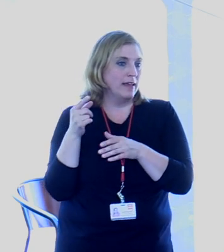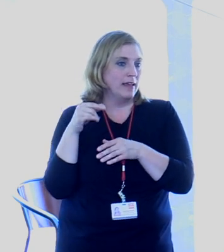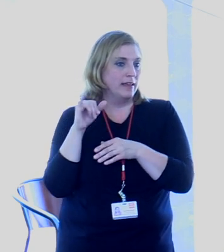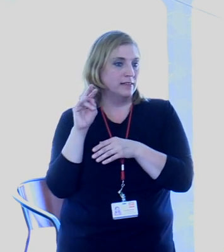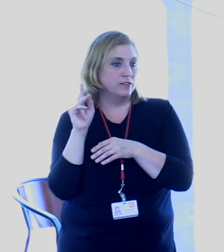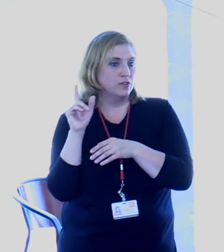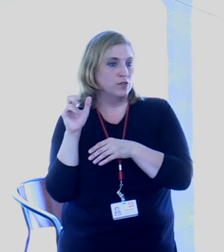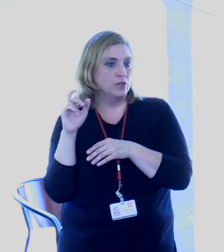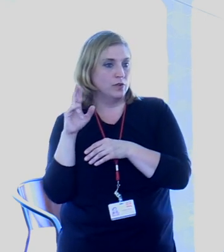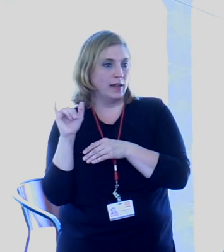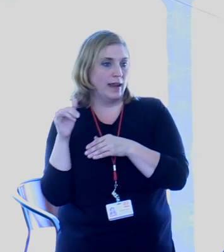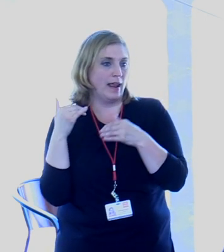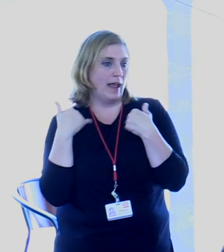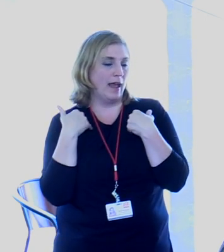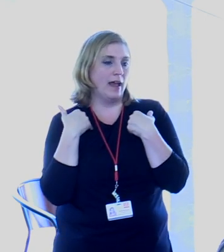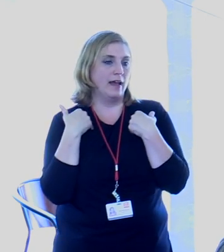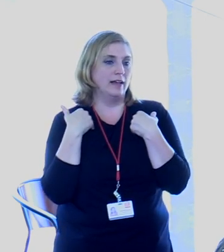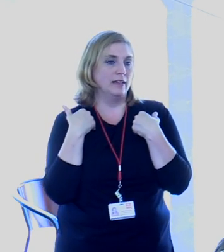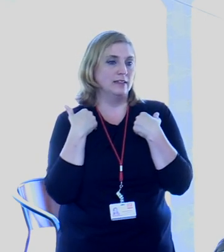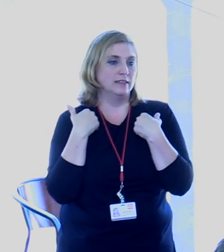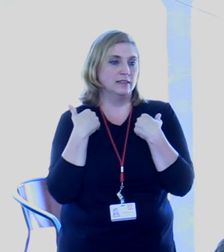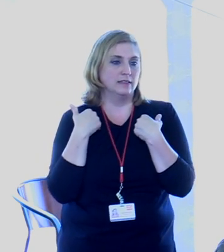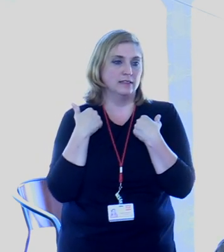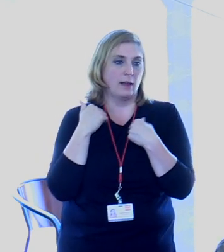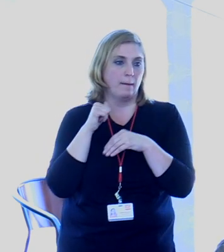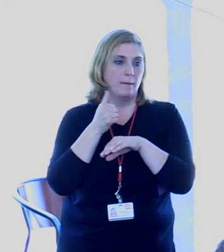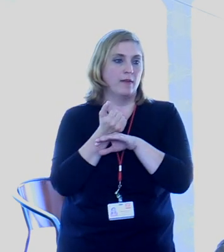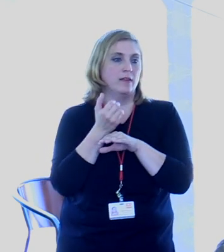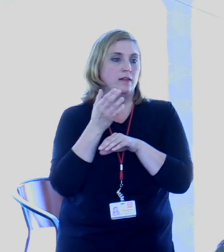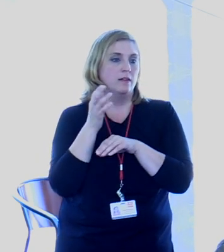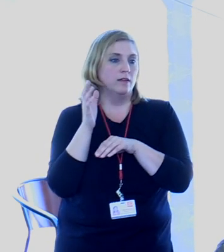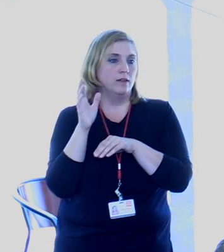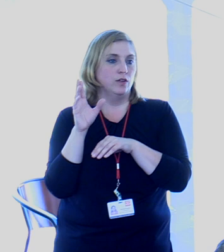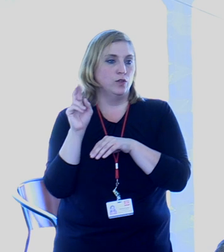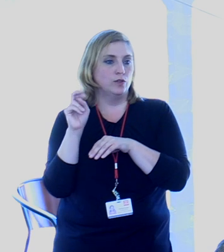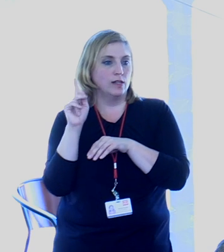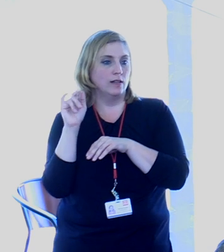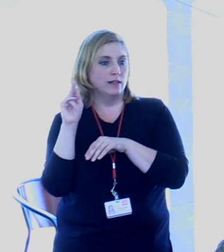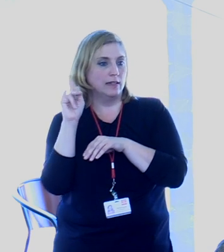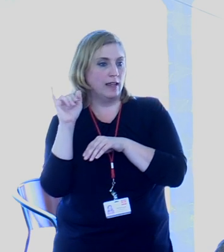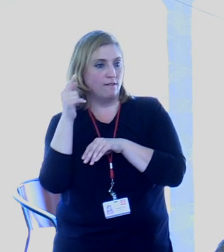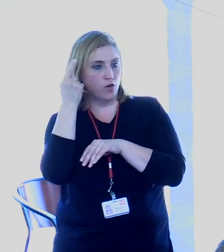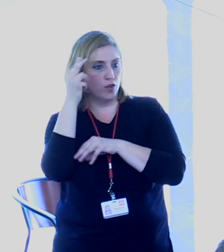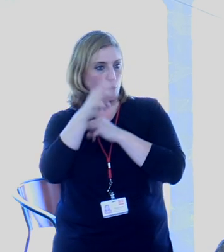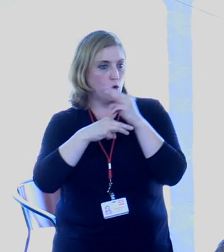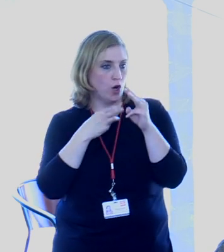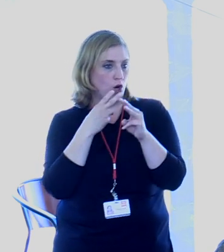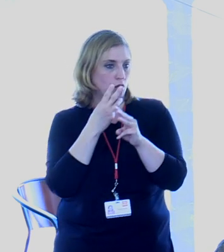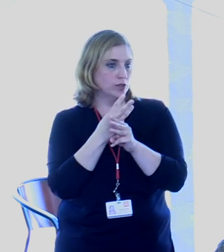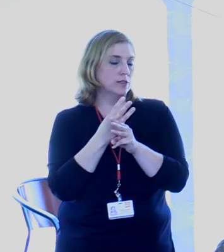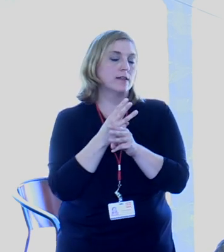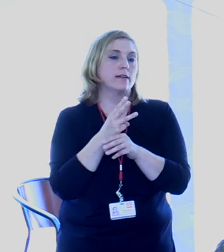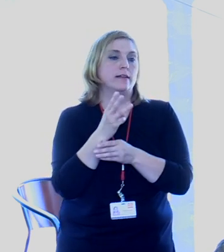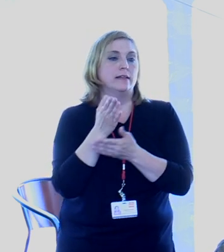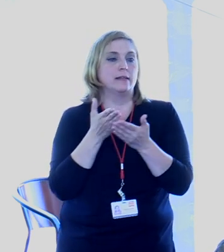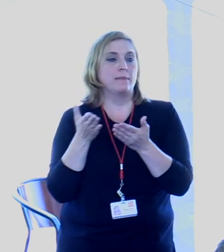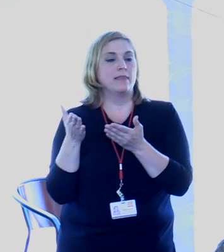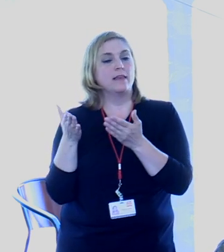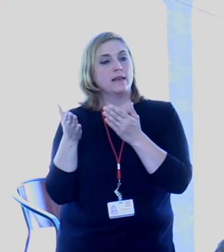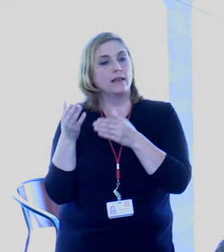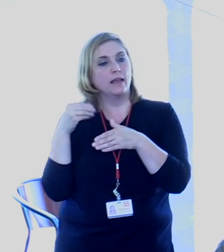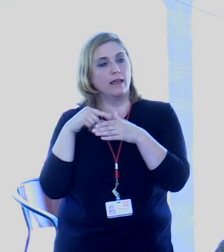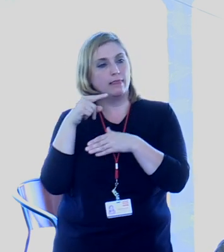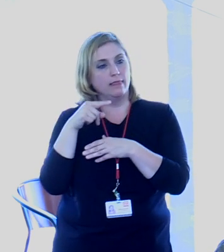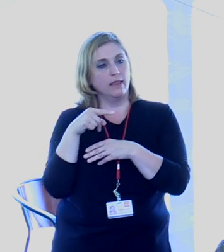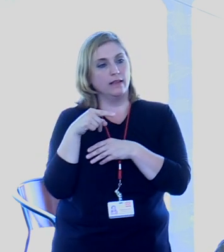industry has affirmed its own utility for the world. Okay, there's something in this